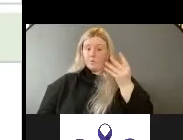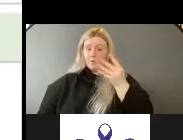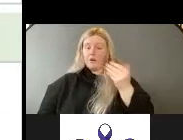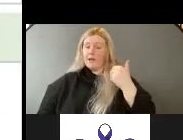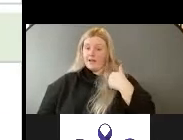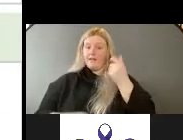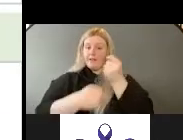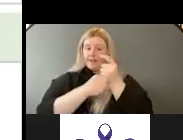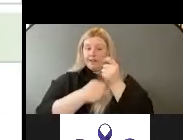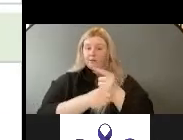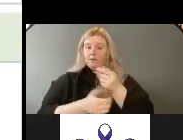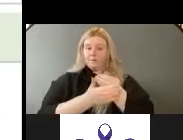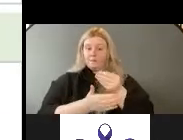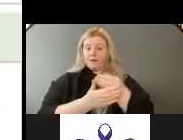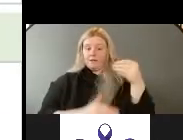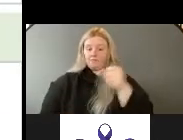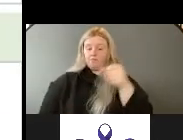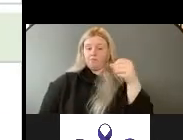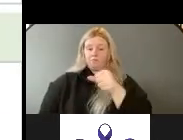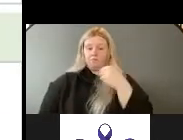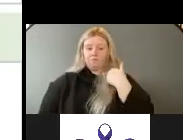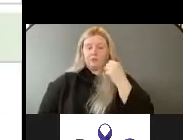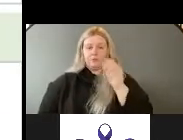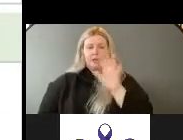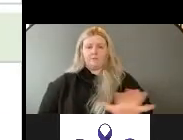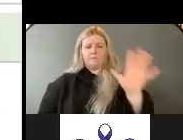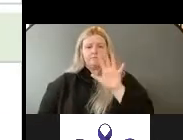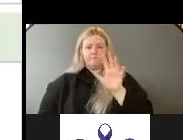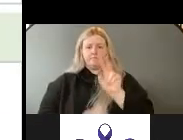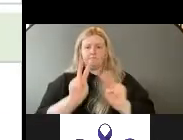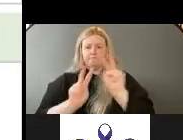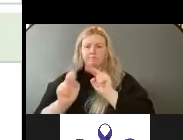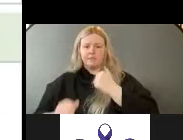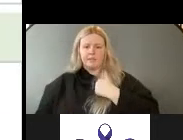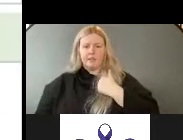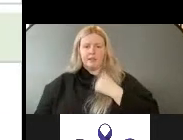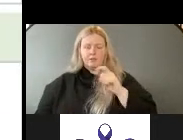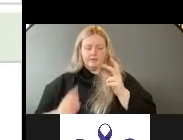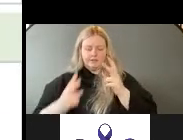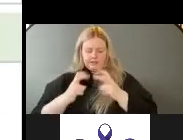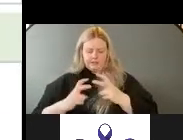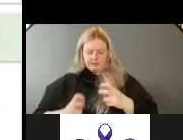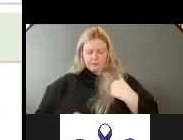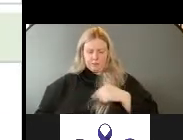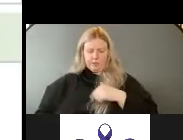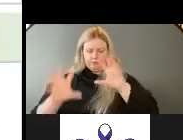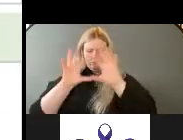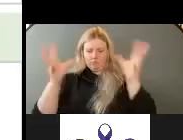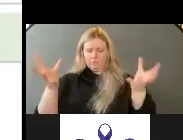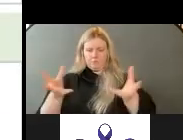annualized funding. So we can look across the country. We have to think about ourselves as a whole sort of geographic area